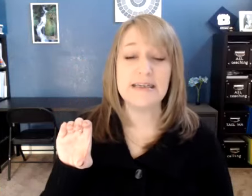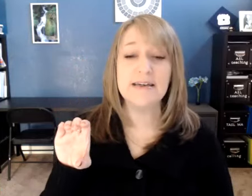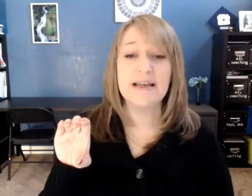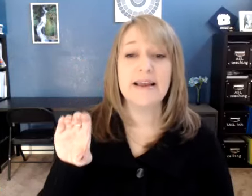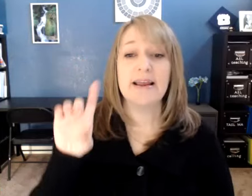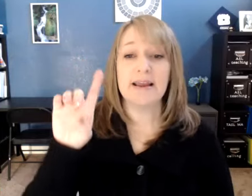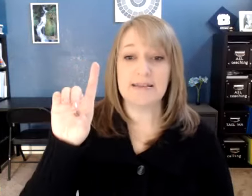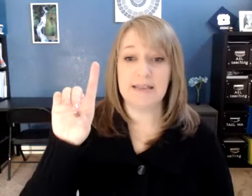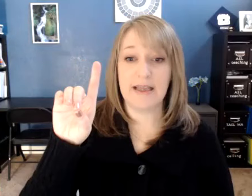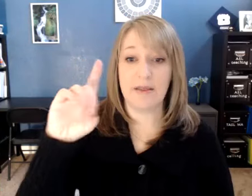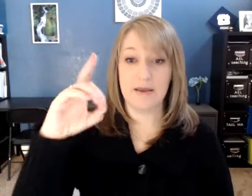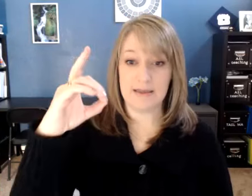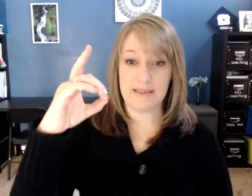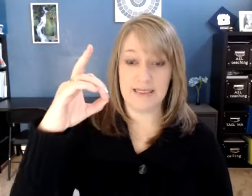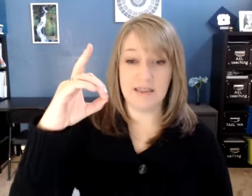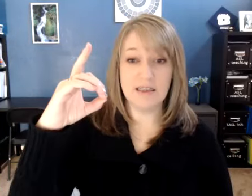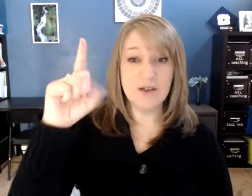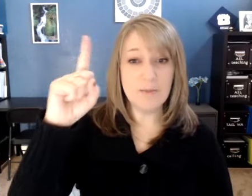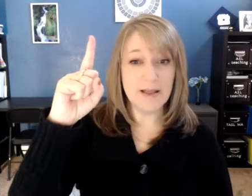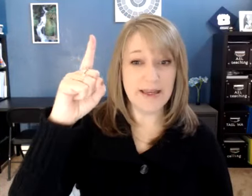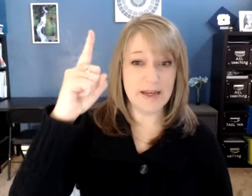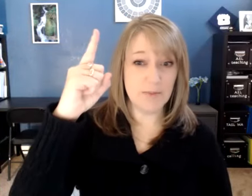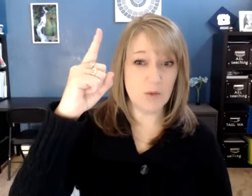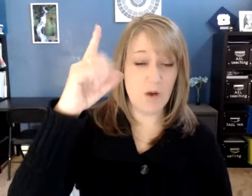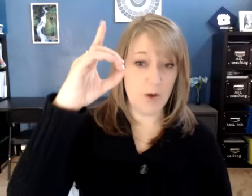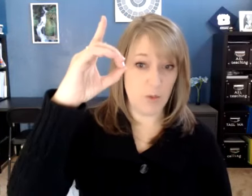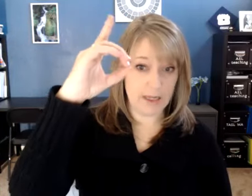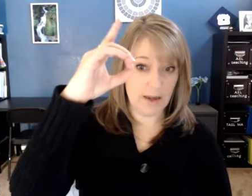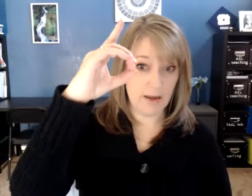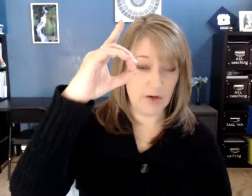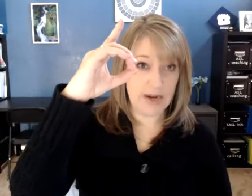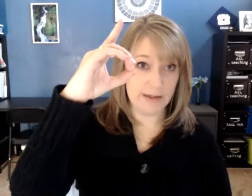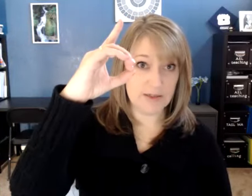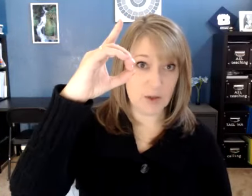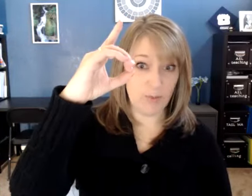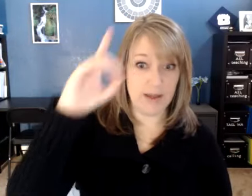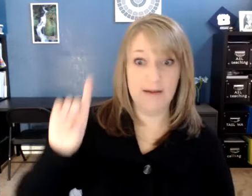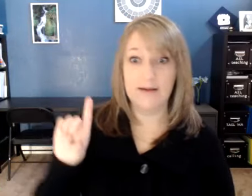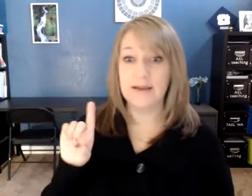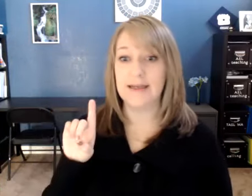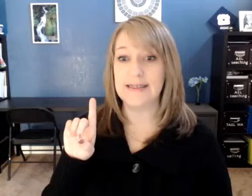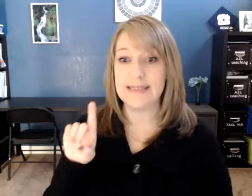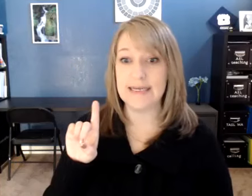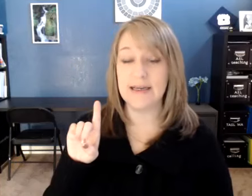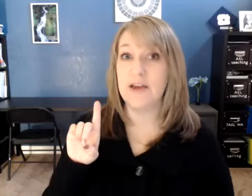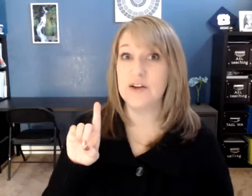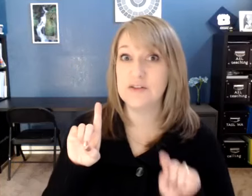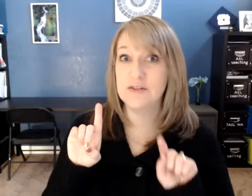D is like this. It's a little bit like a number 1, only your hand is open. D, and your